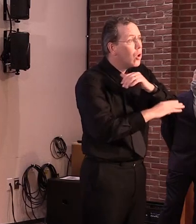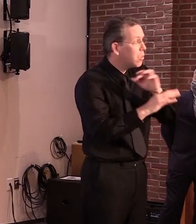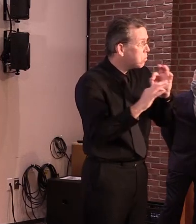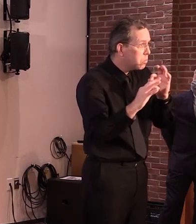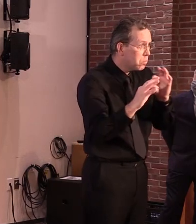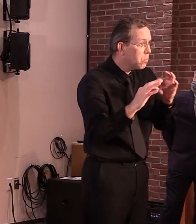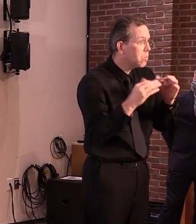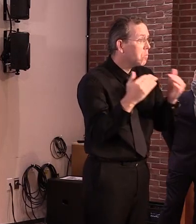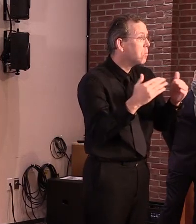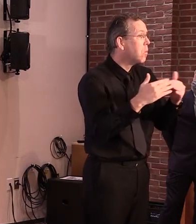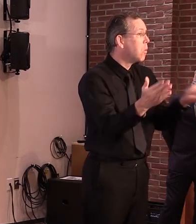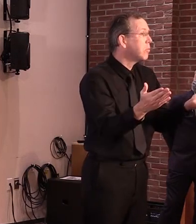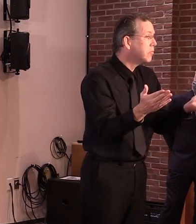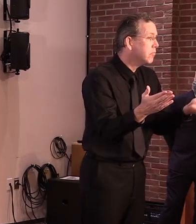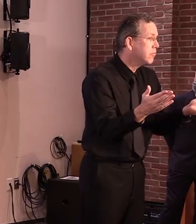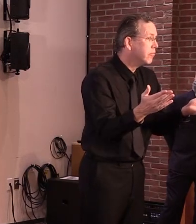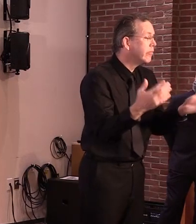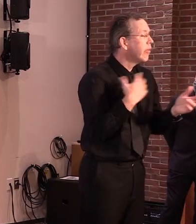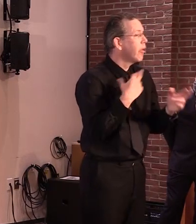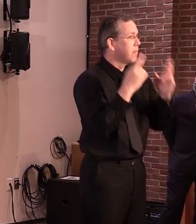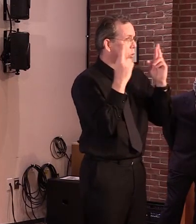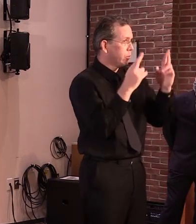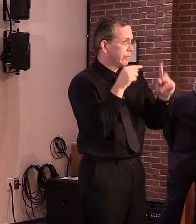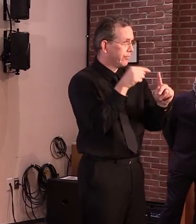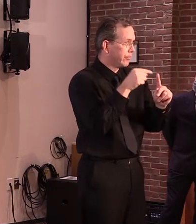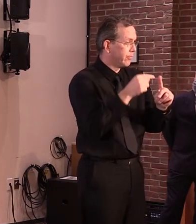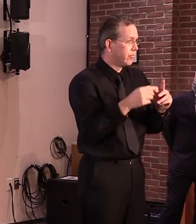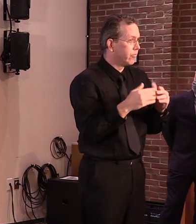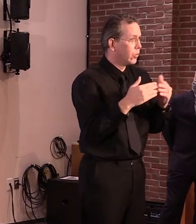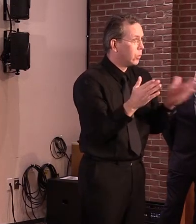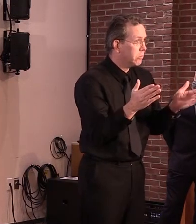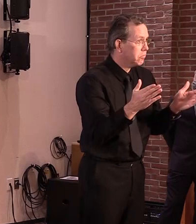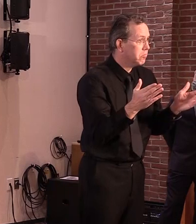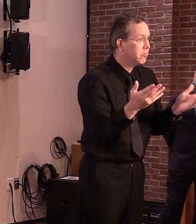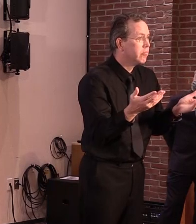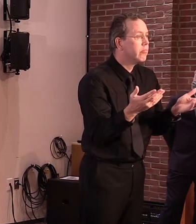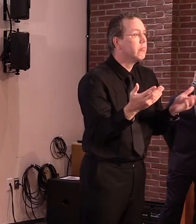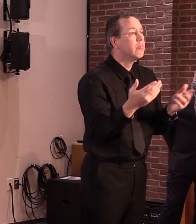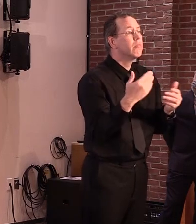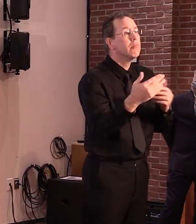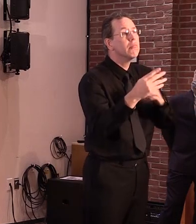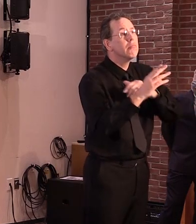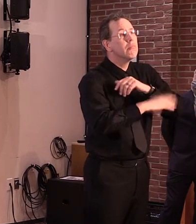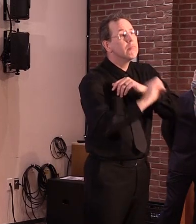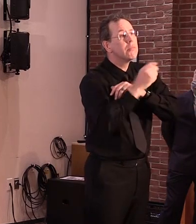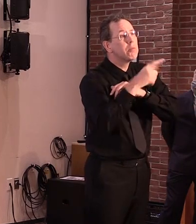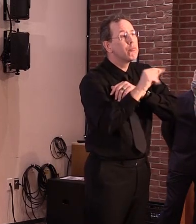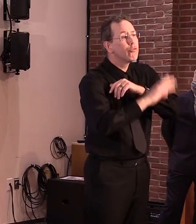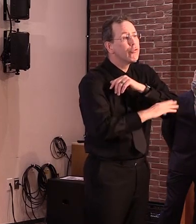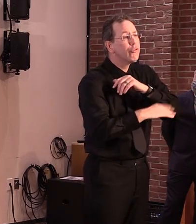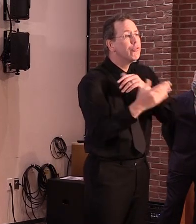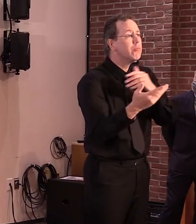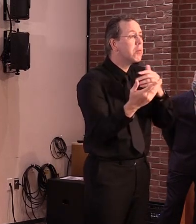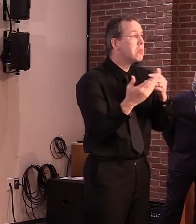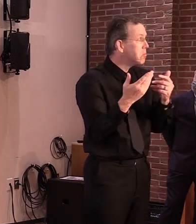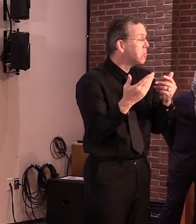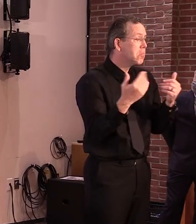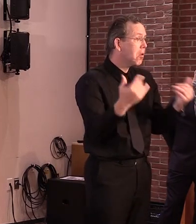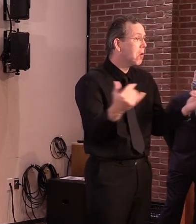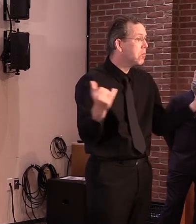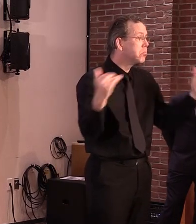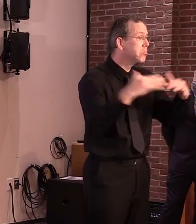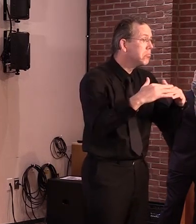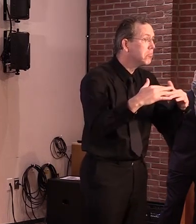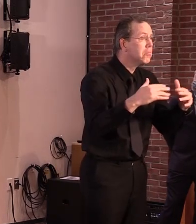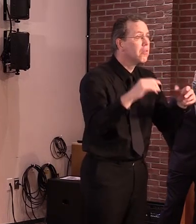right direction. So possibly in September, we'll see a change where maybe there's